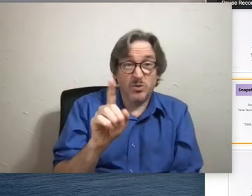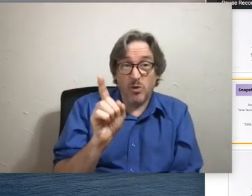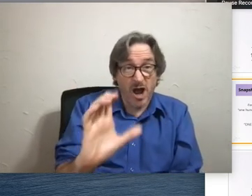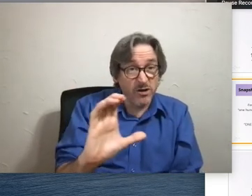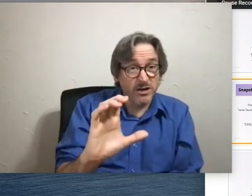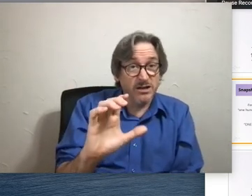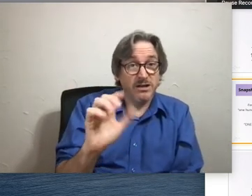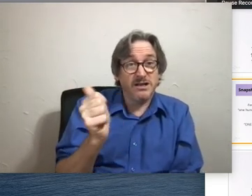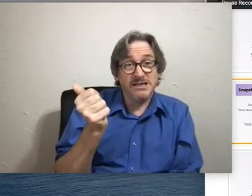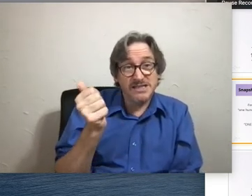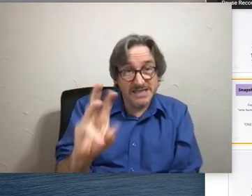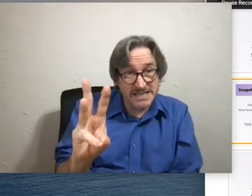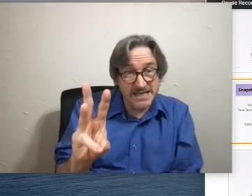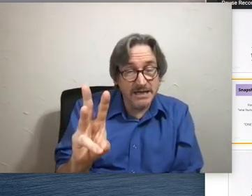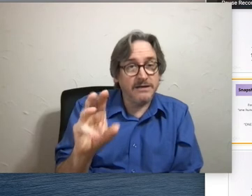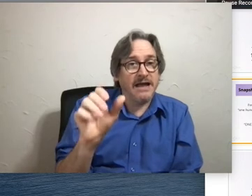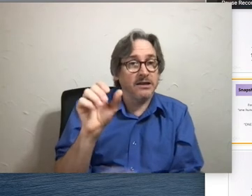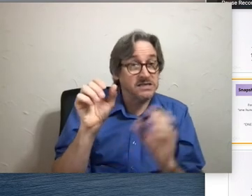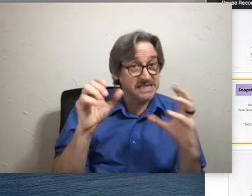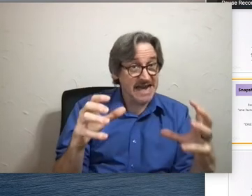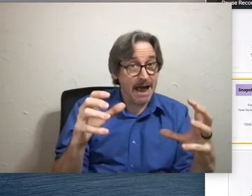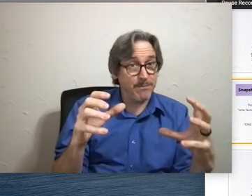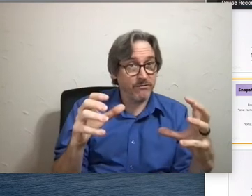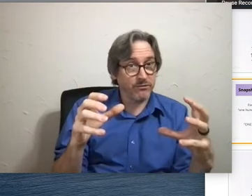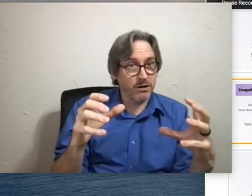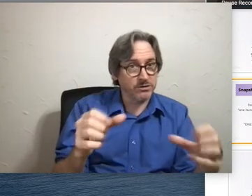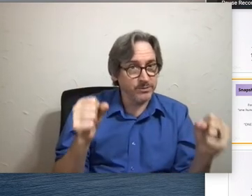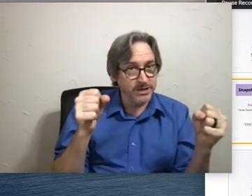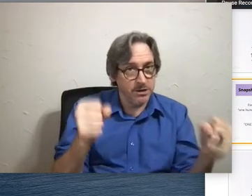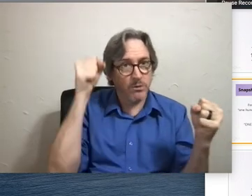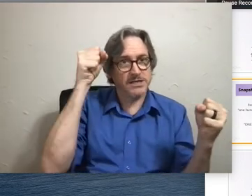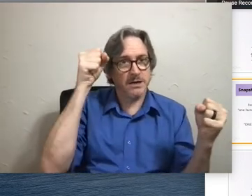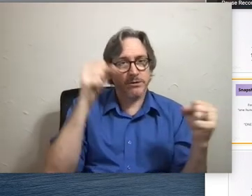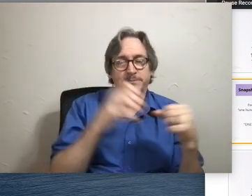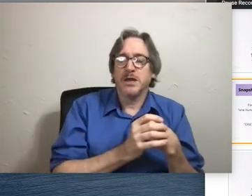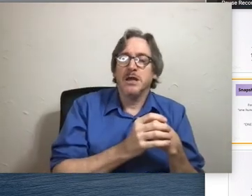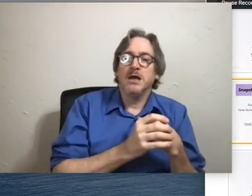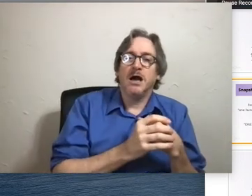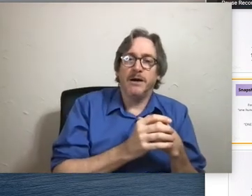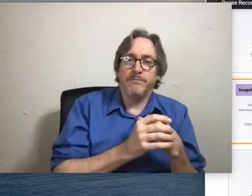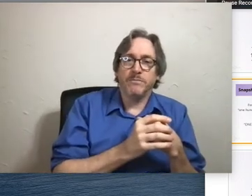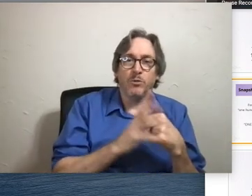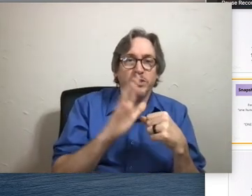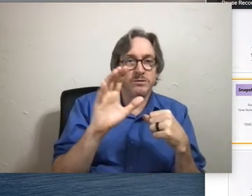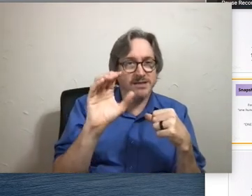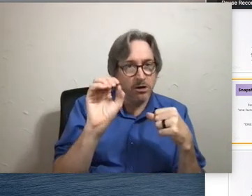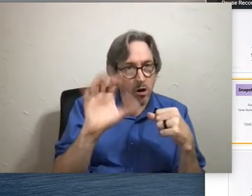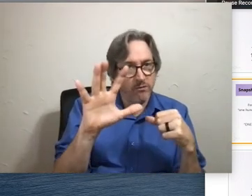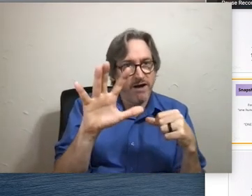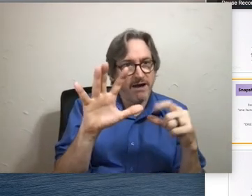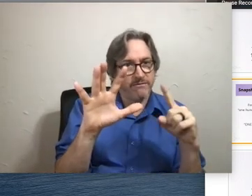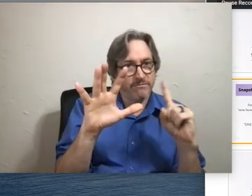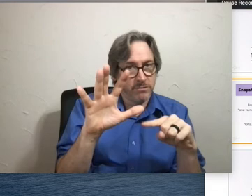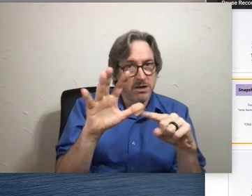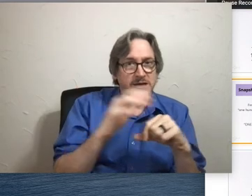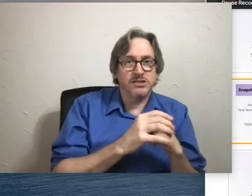to 100, 16, that little snap for a number, so we know it's a number. We use the